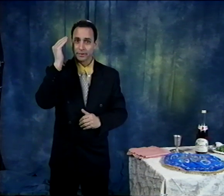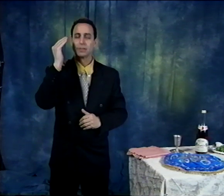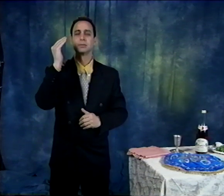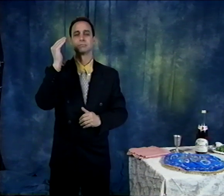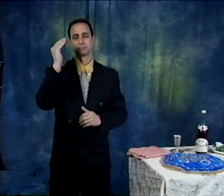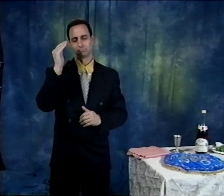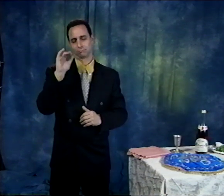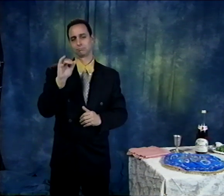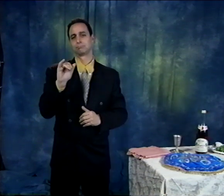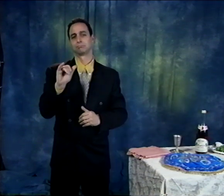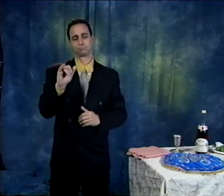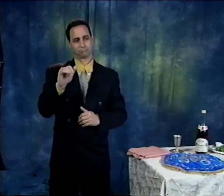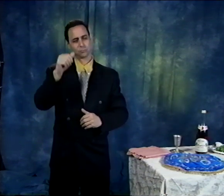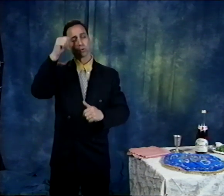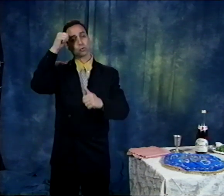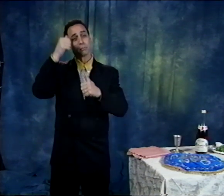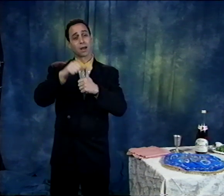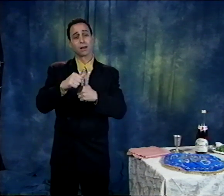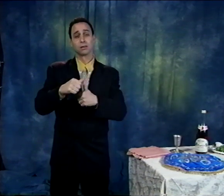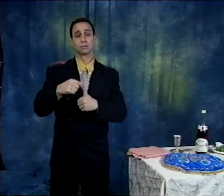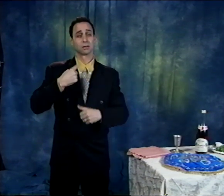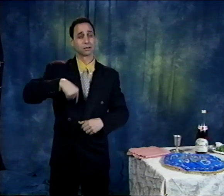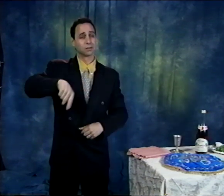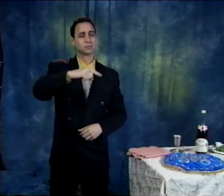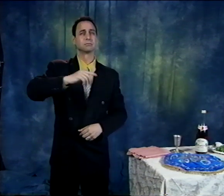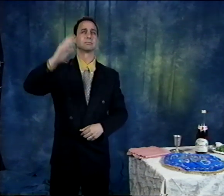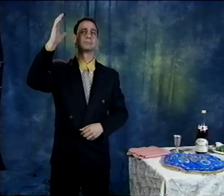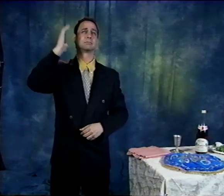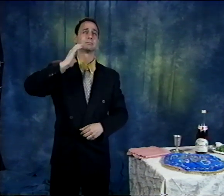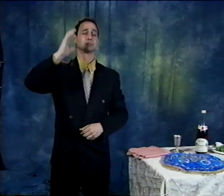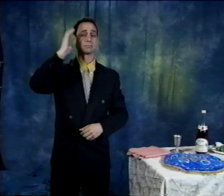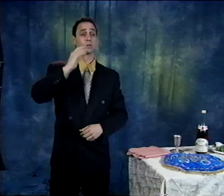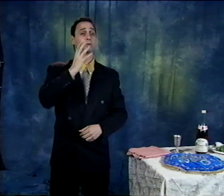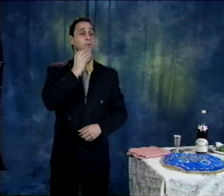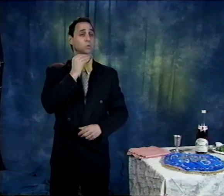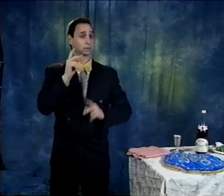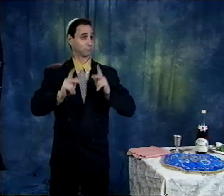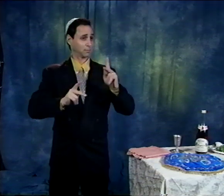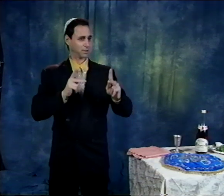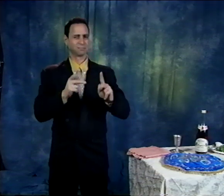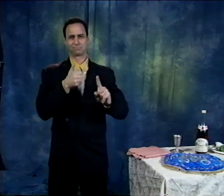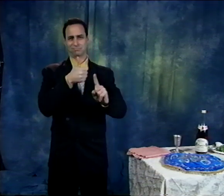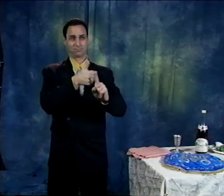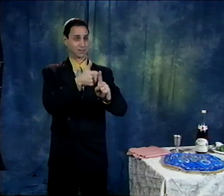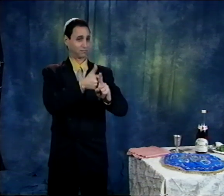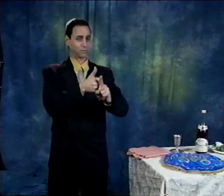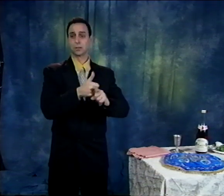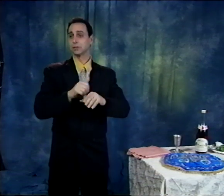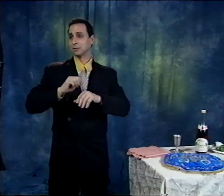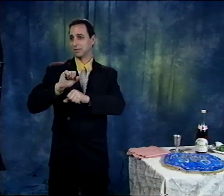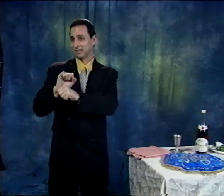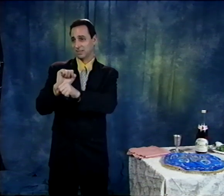And the reason why we do this is to remind us when our ancestors, the Jewish